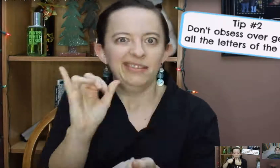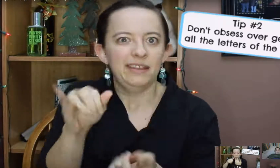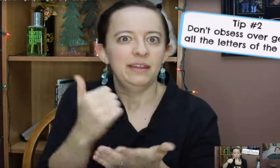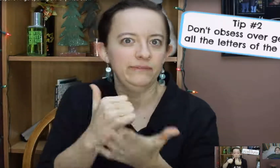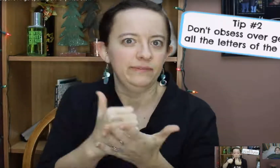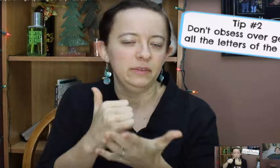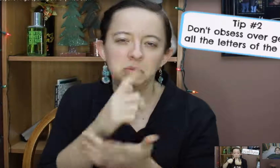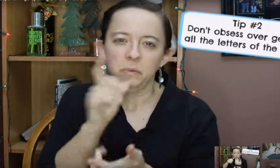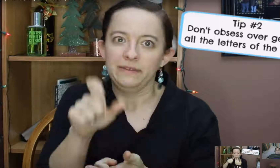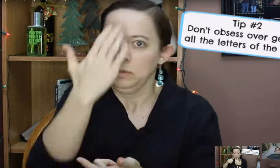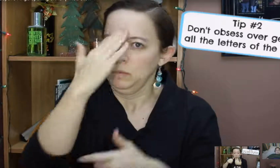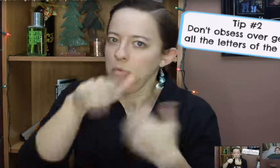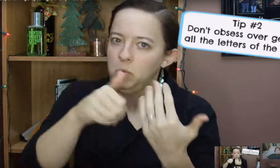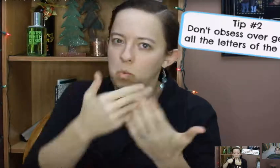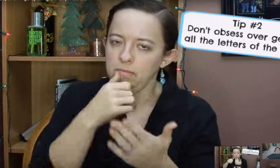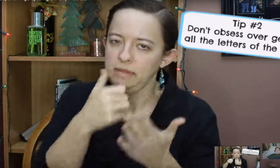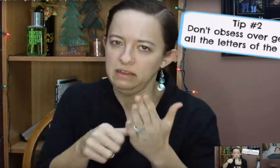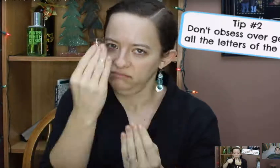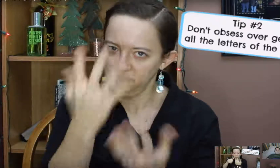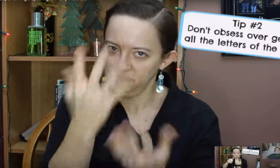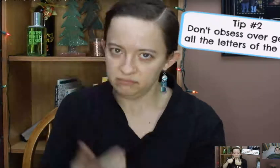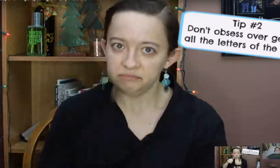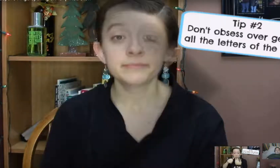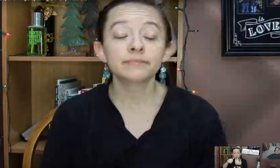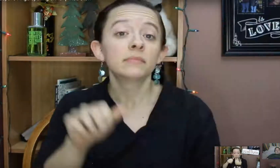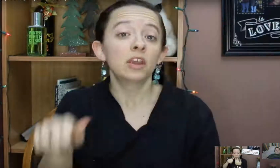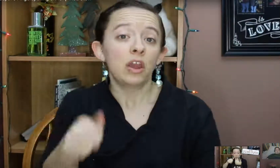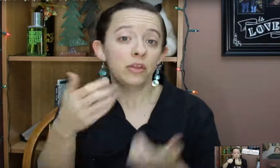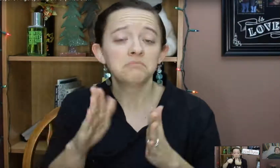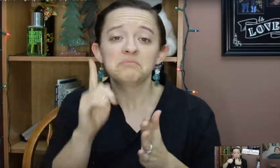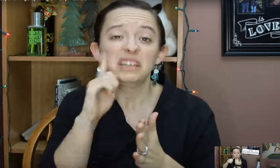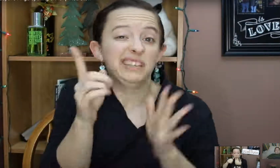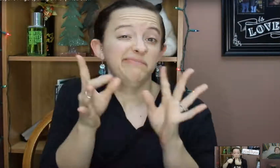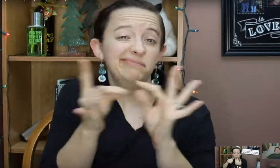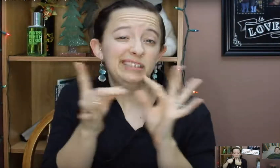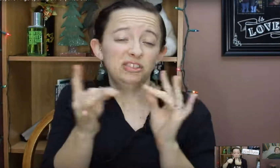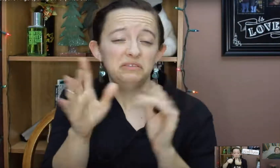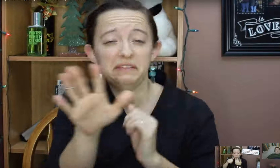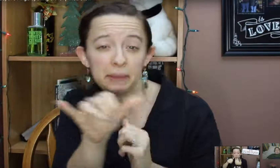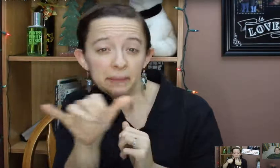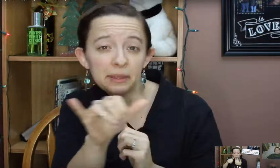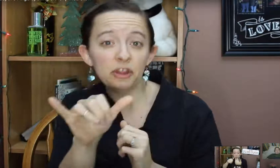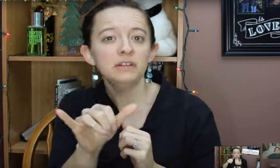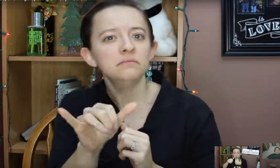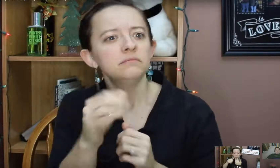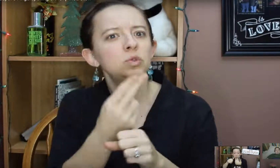company, that's helpful for you to remember that you don't need all the words, and it might assist you in figuring out what that word is.